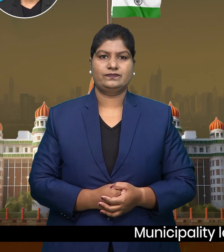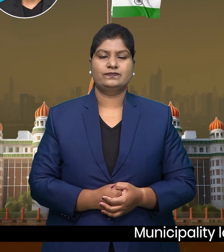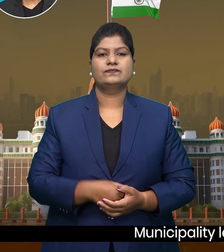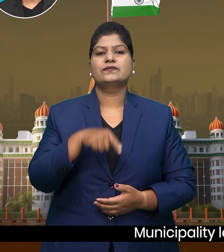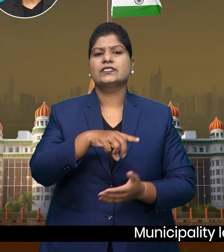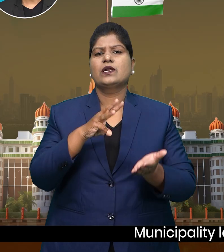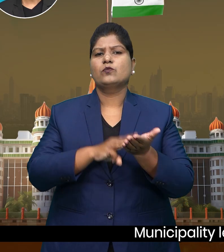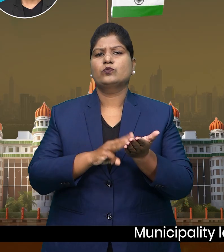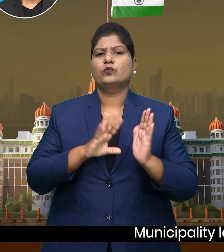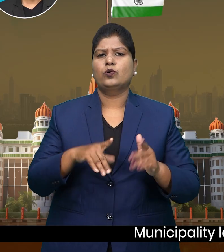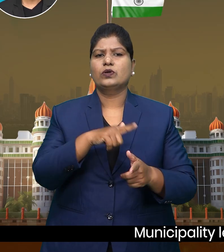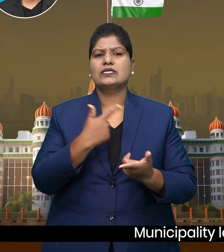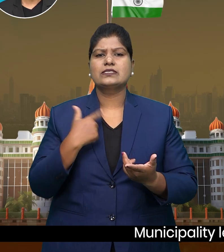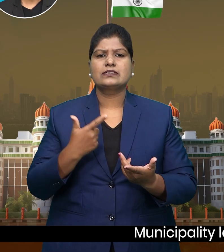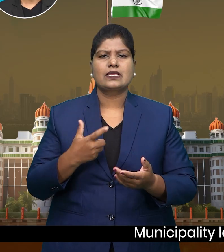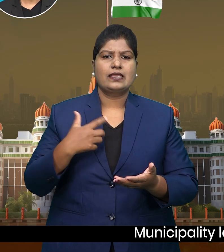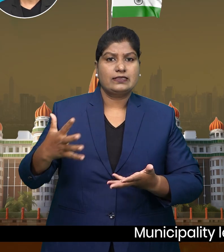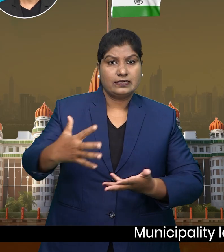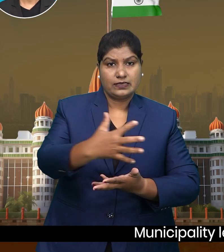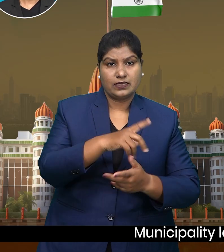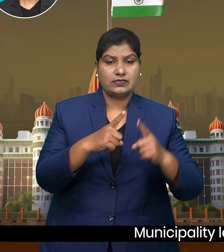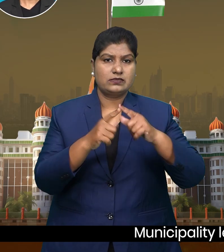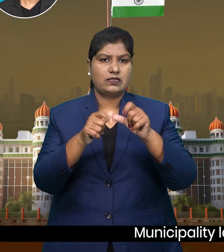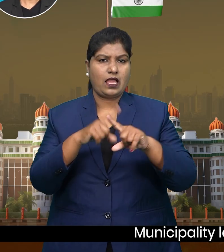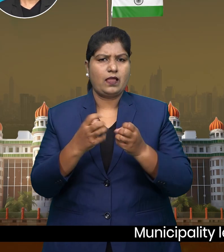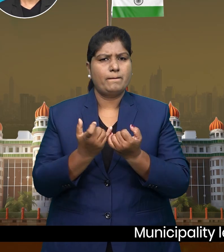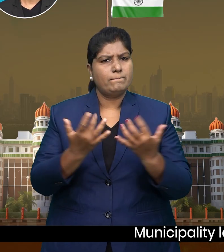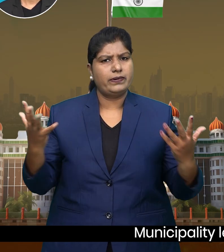The municipality levy a number of taxes